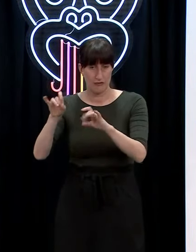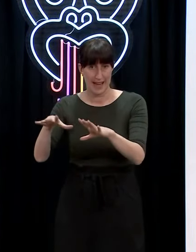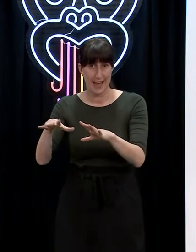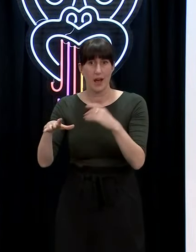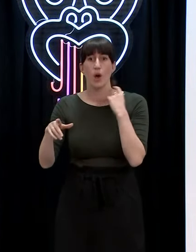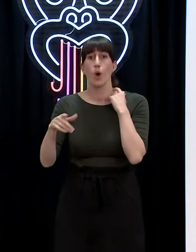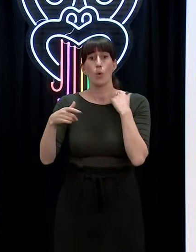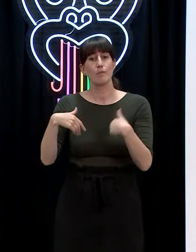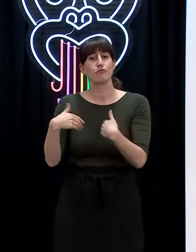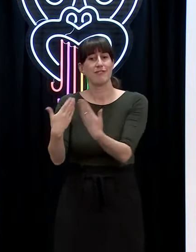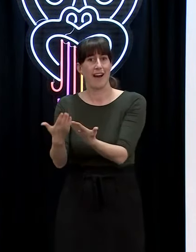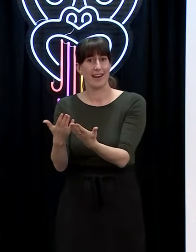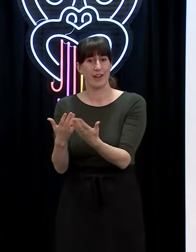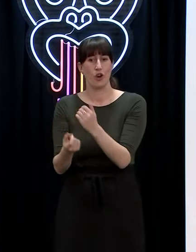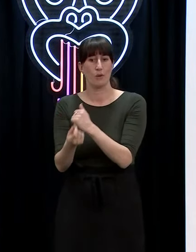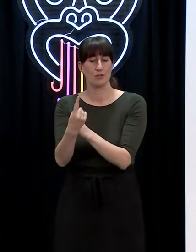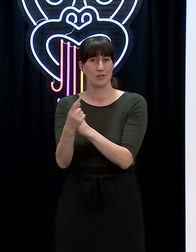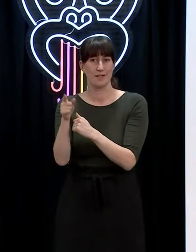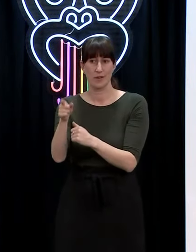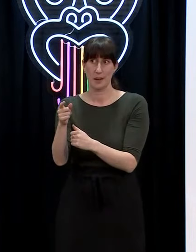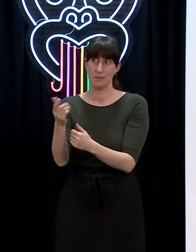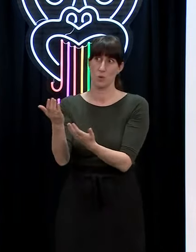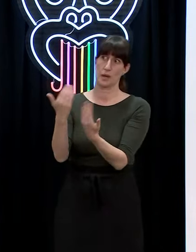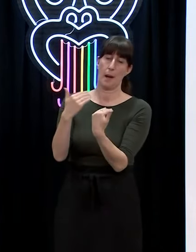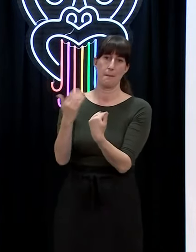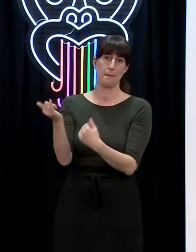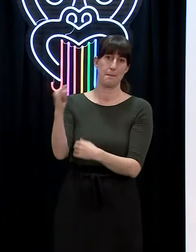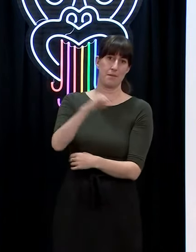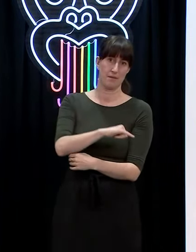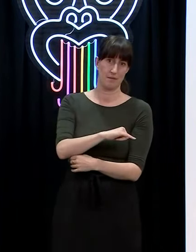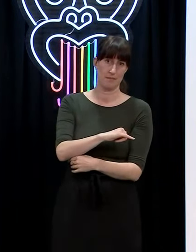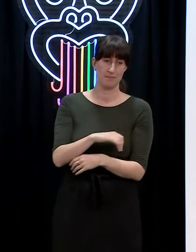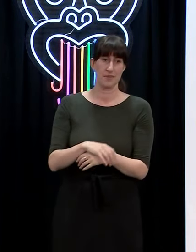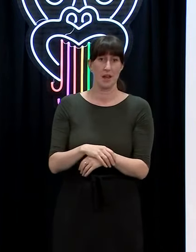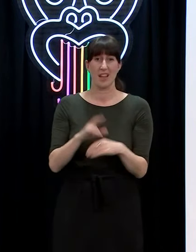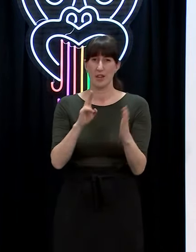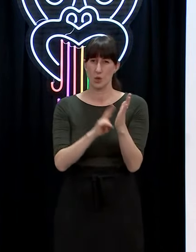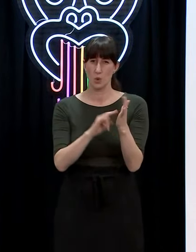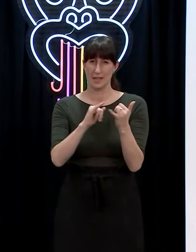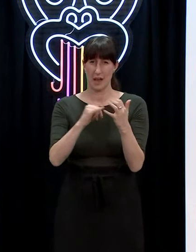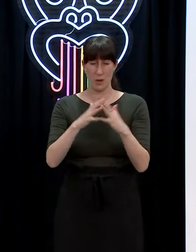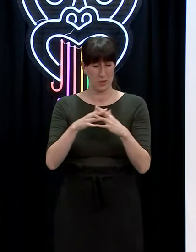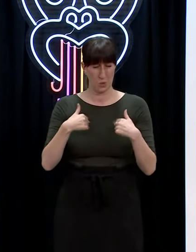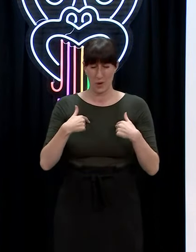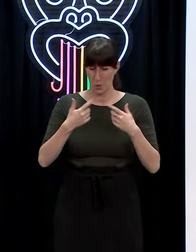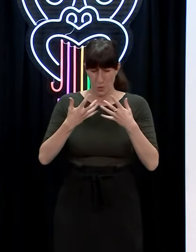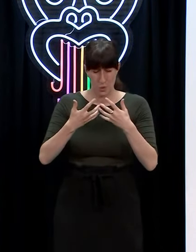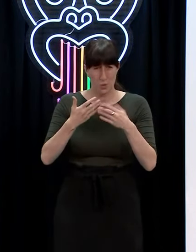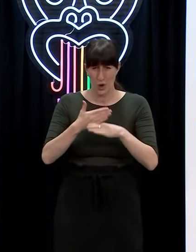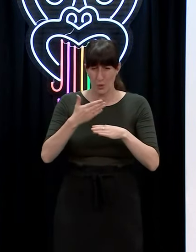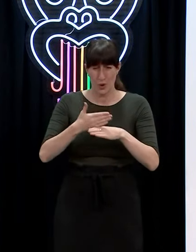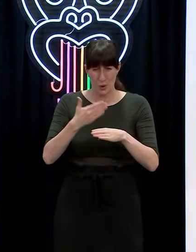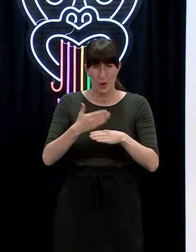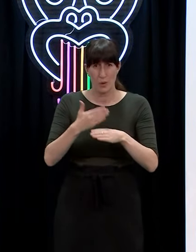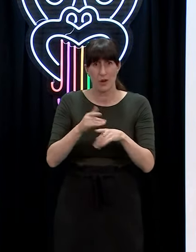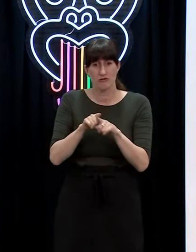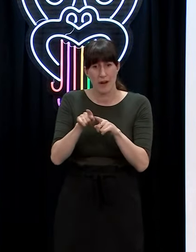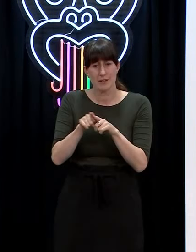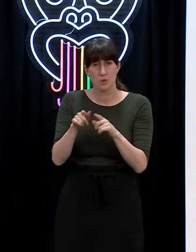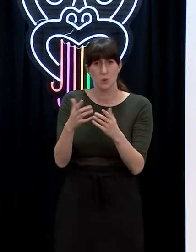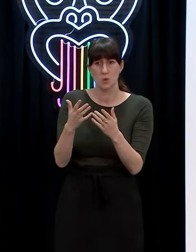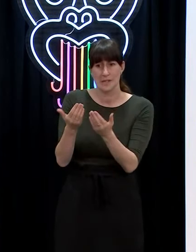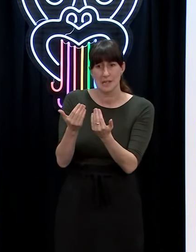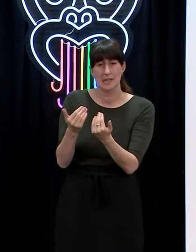to New Zealand before the suspension really kicked in. For those in New South Wales, we worked really hard through a